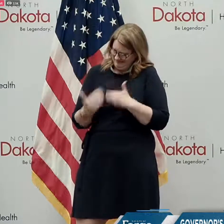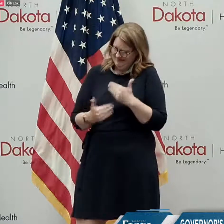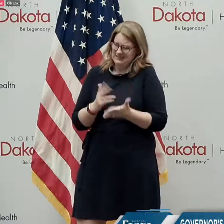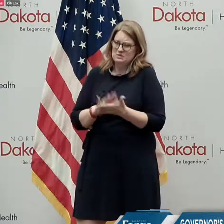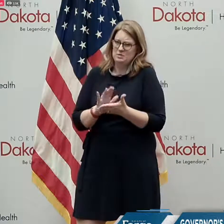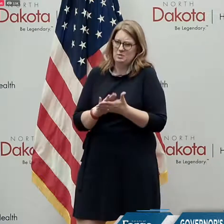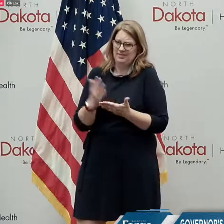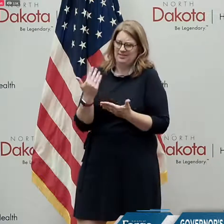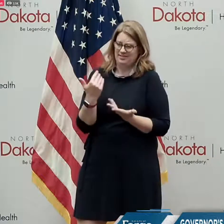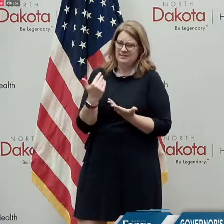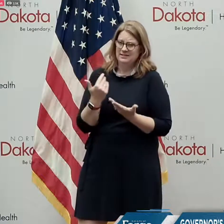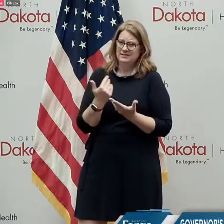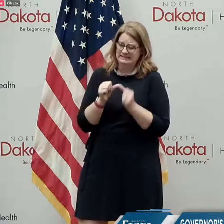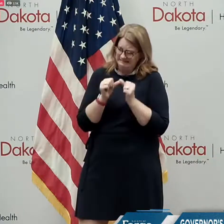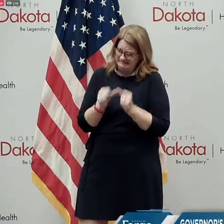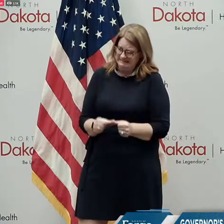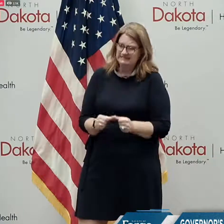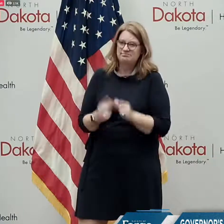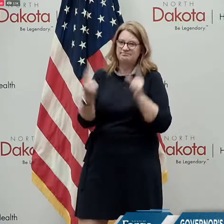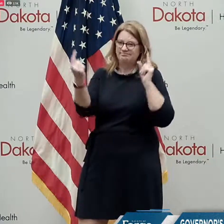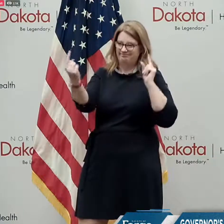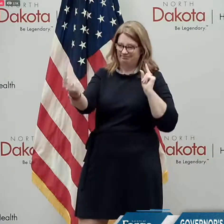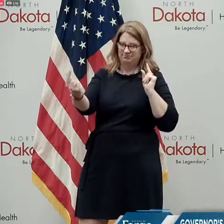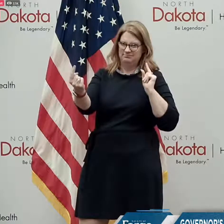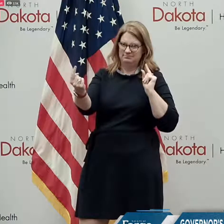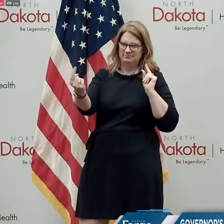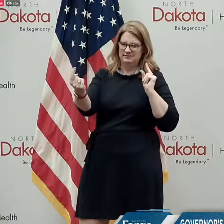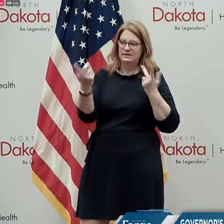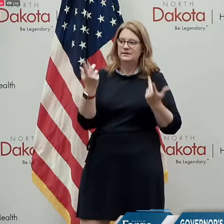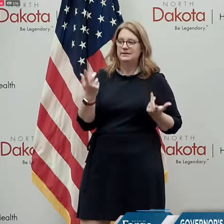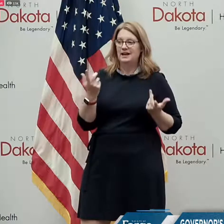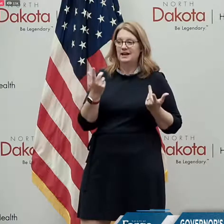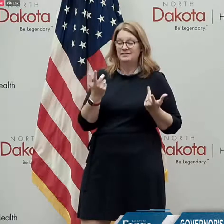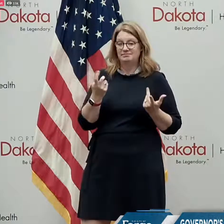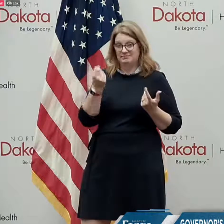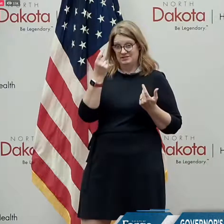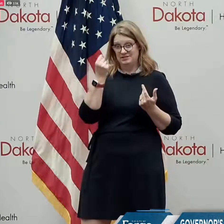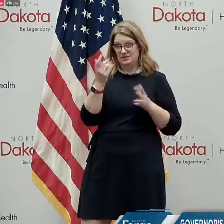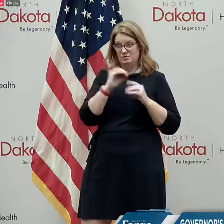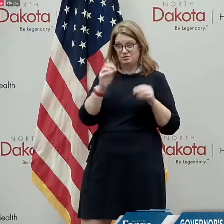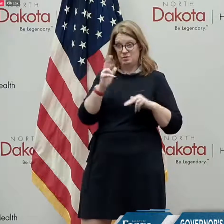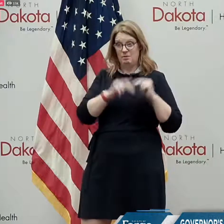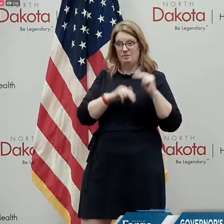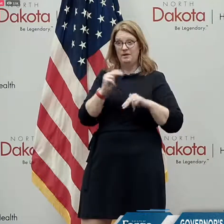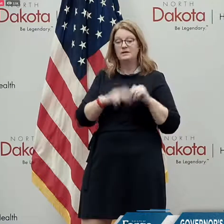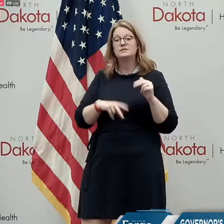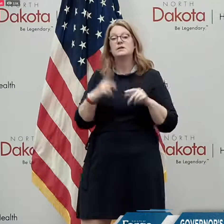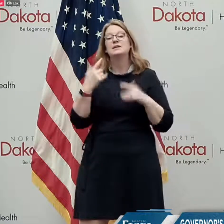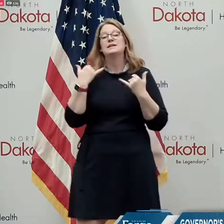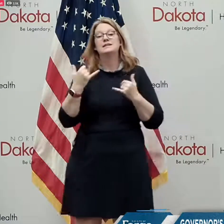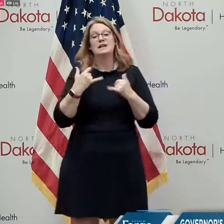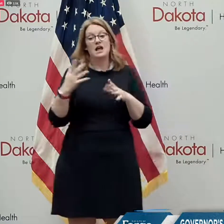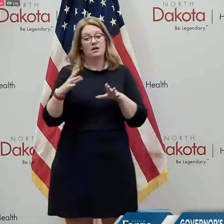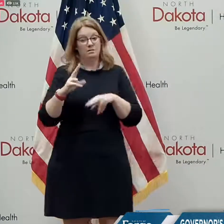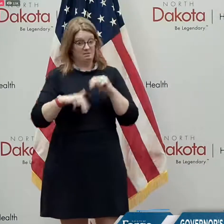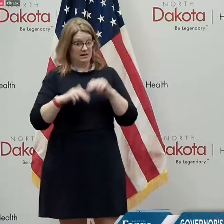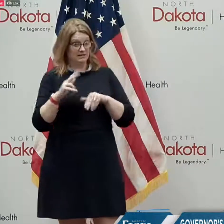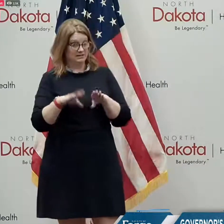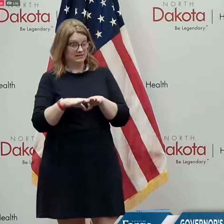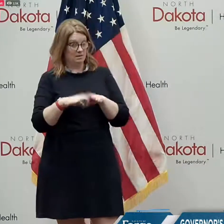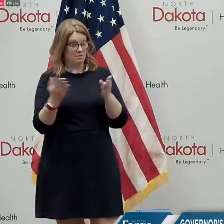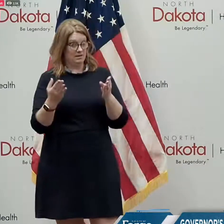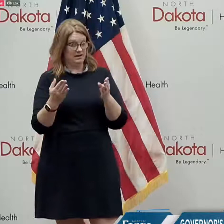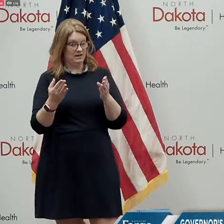school boards, but we were doing that schooling without the benefit of the buildings. Now bringing the buildings back in play and putting people all